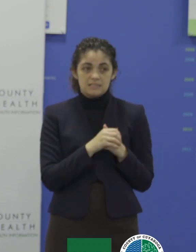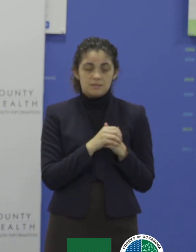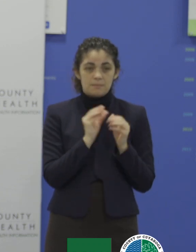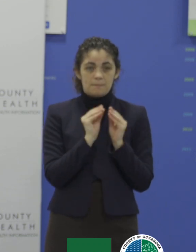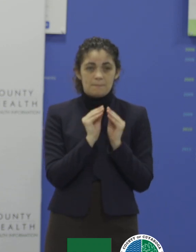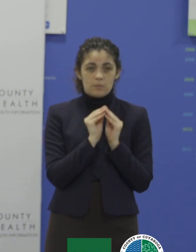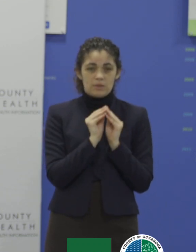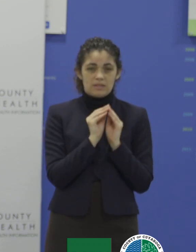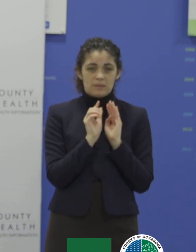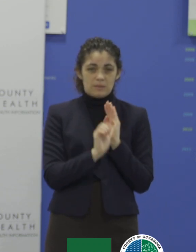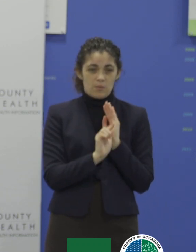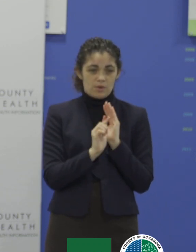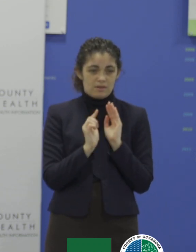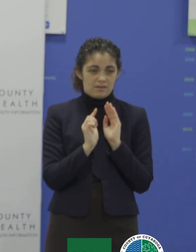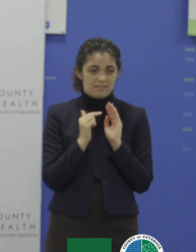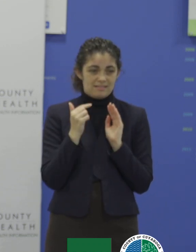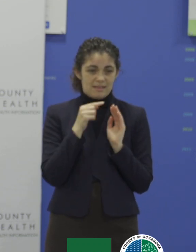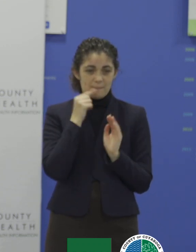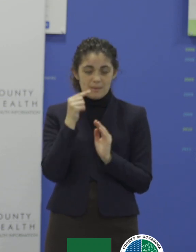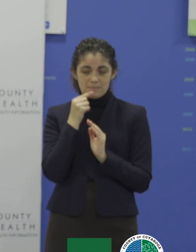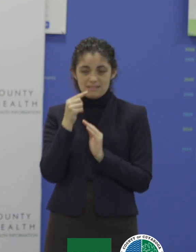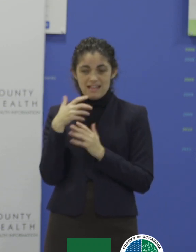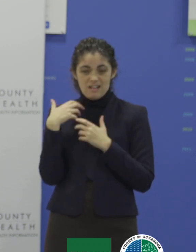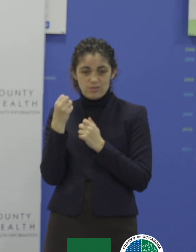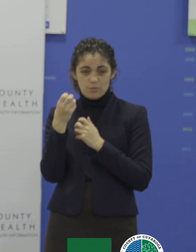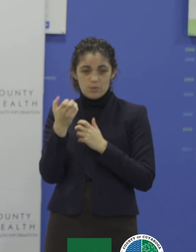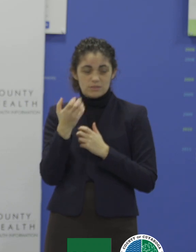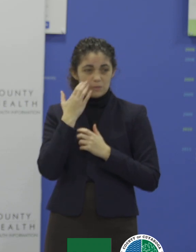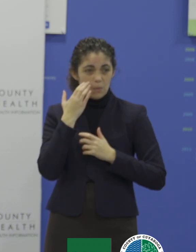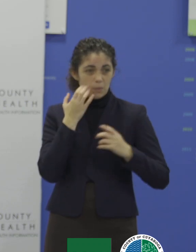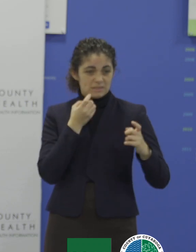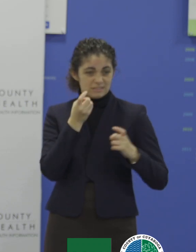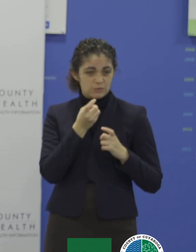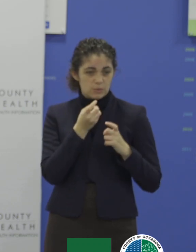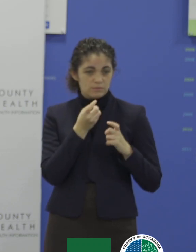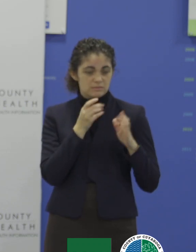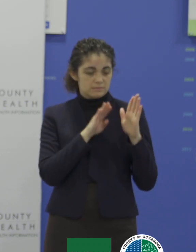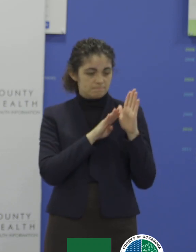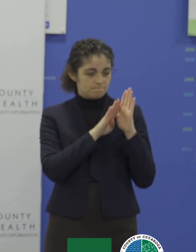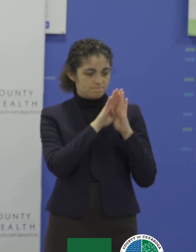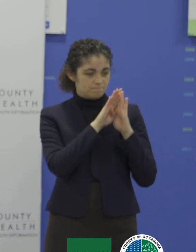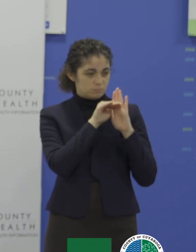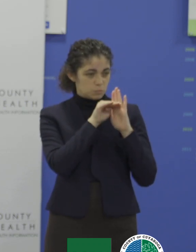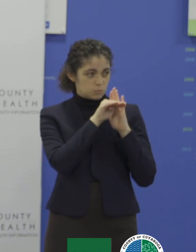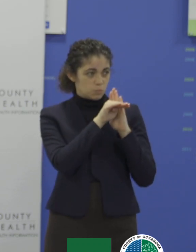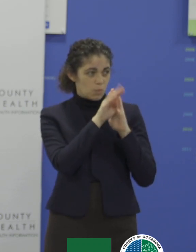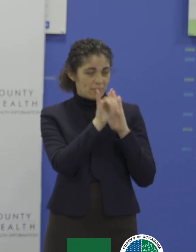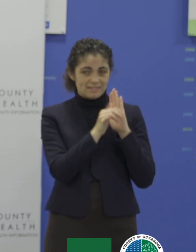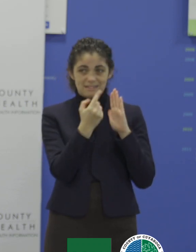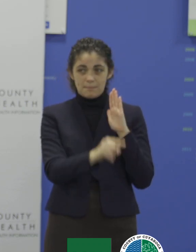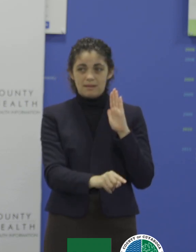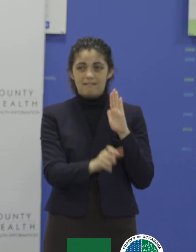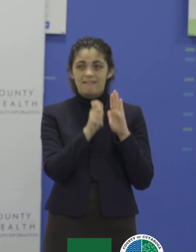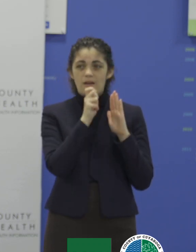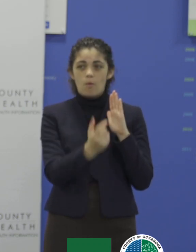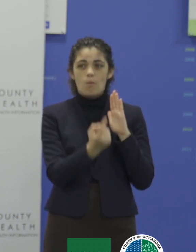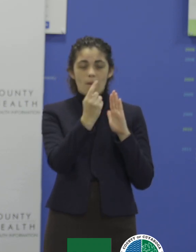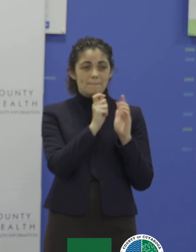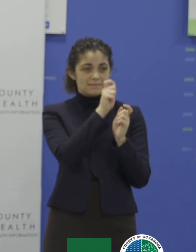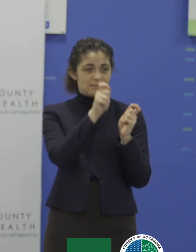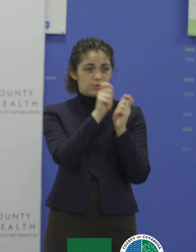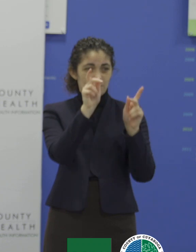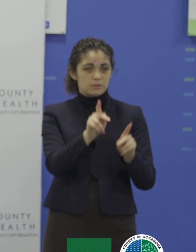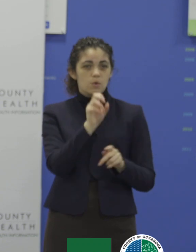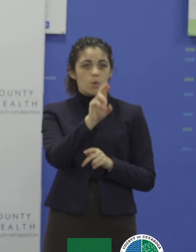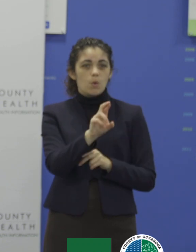much lower than all of us in public health would want in order to control this and flatten the curve as quickly as possible. That's no one particular